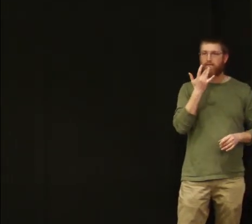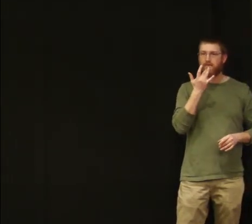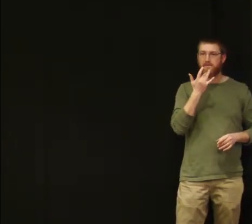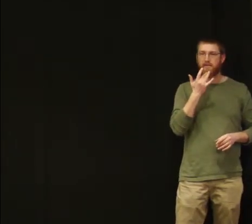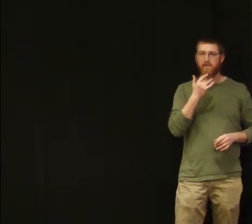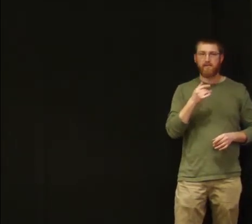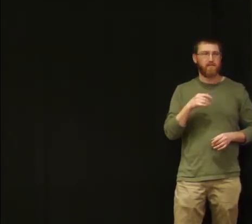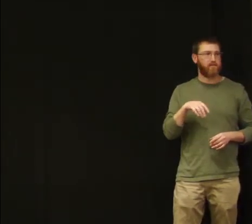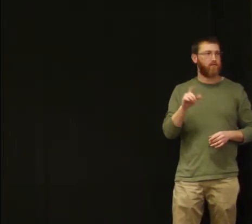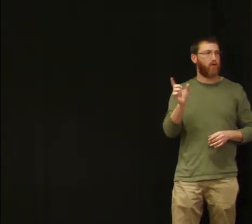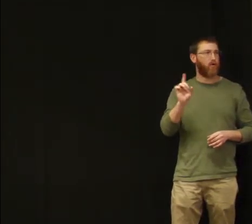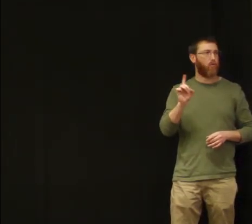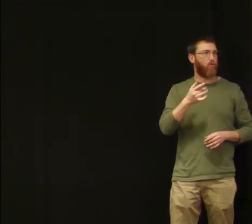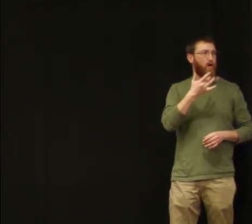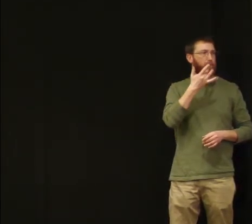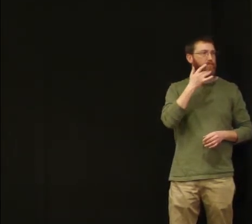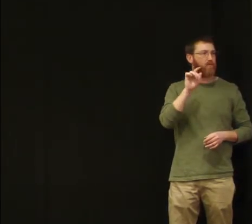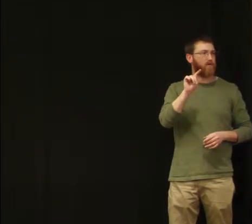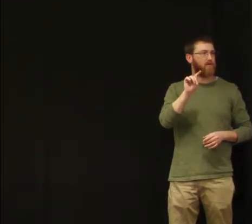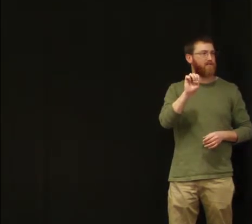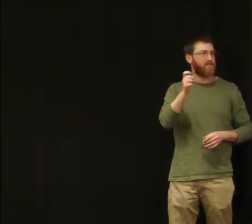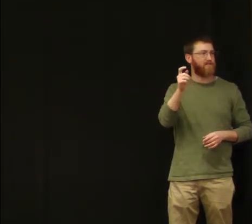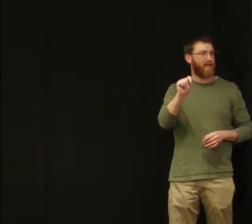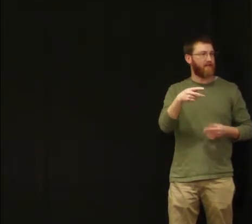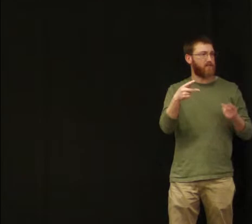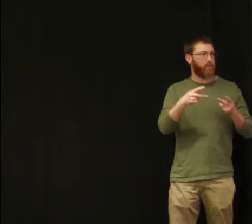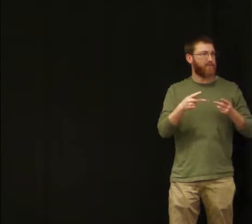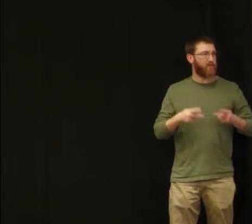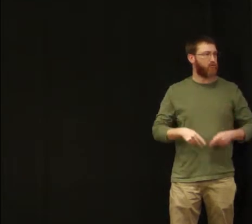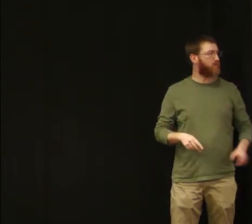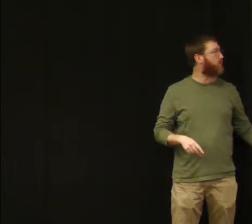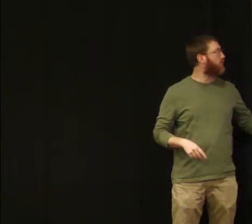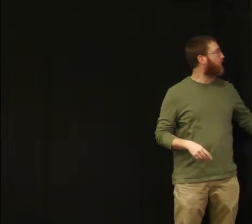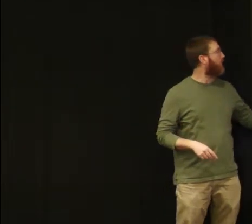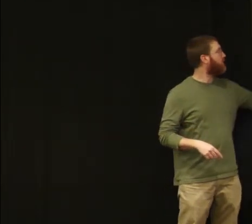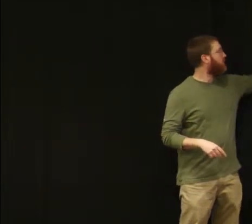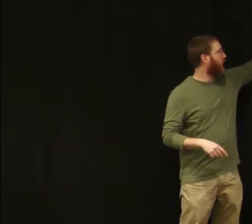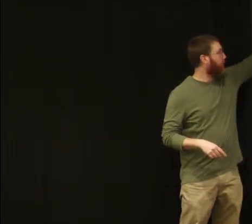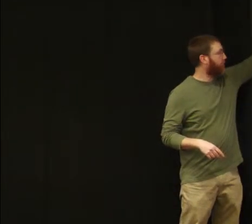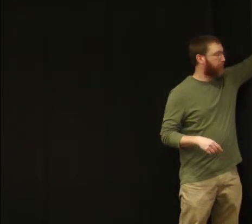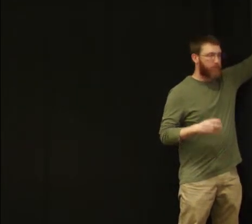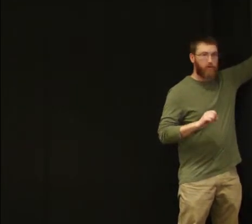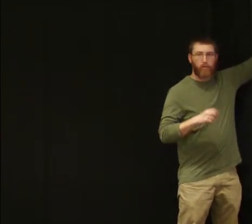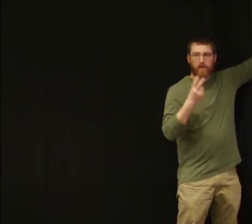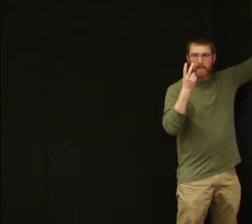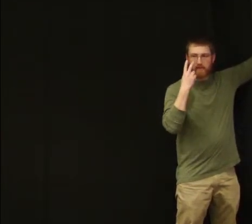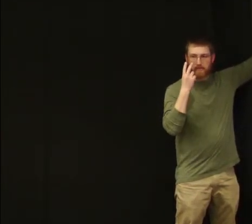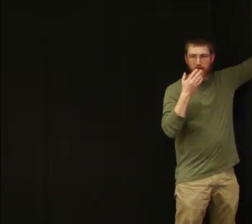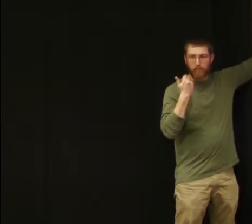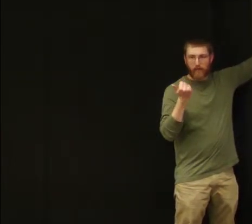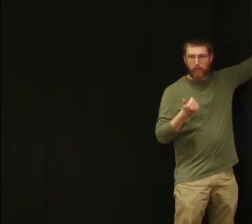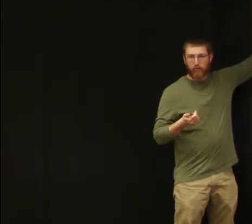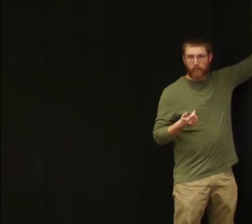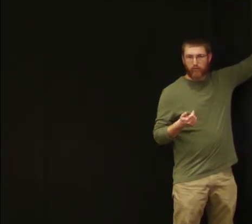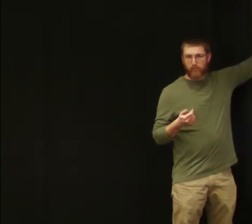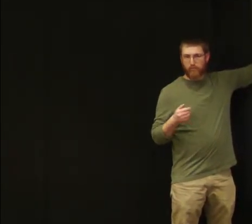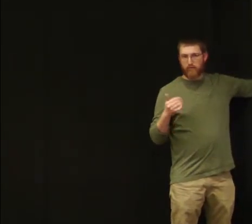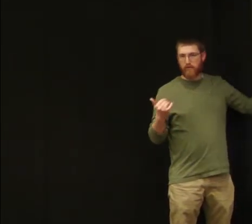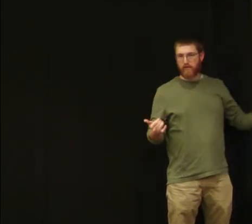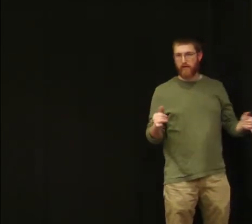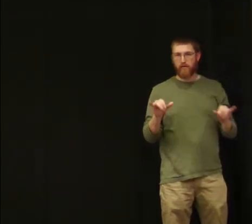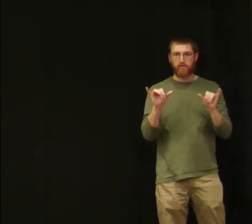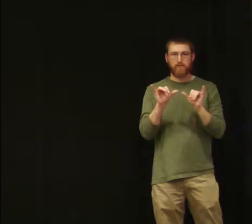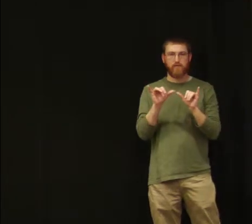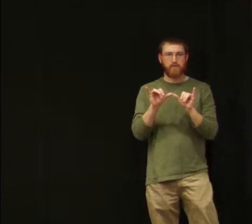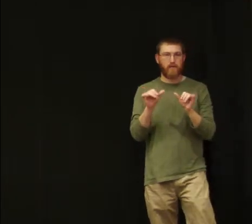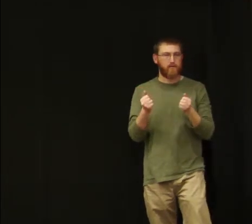text position, so I moved it to the top because I realized if you're sitting out there, it would be easier to see at the top. And then the text size,